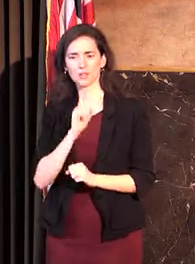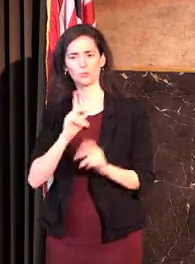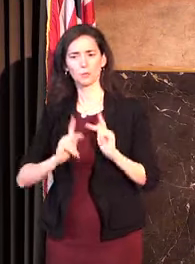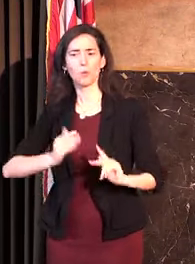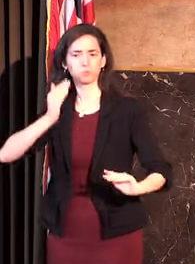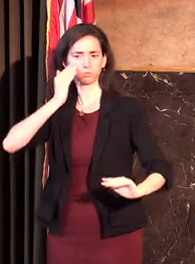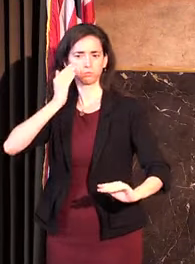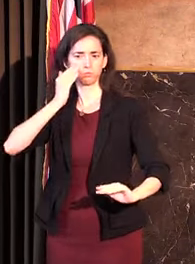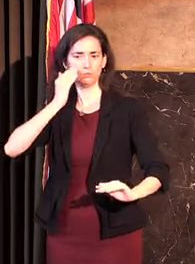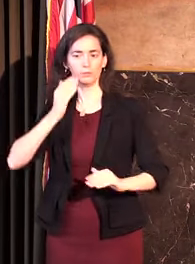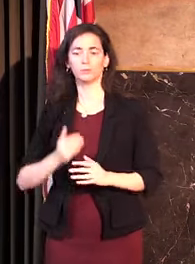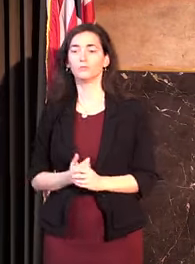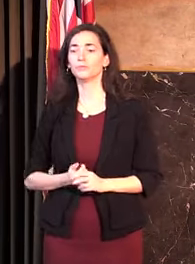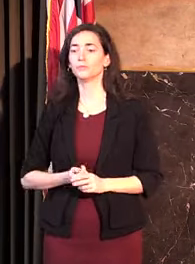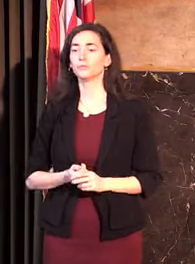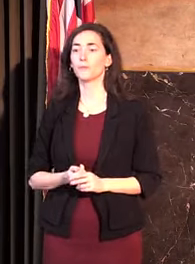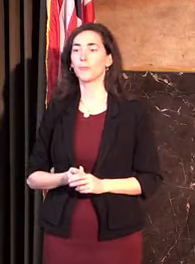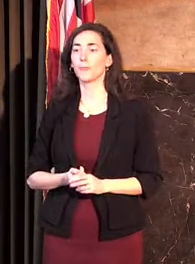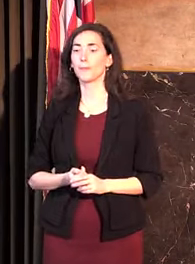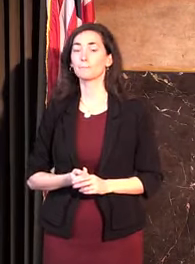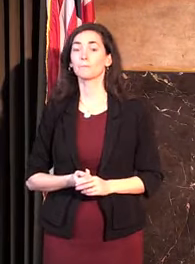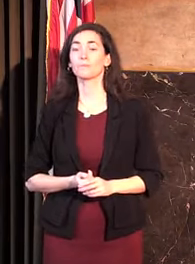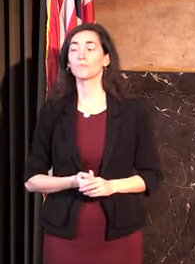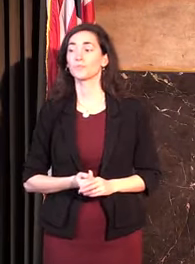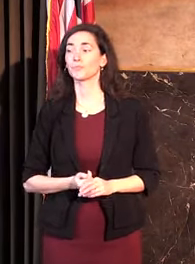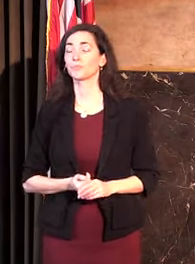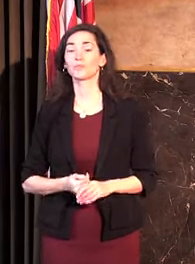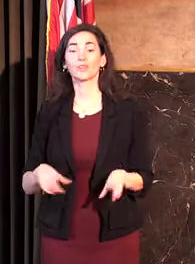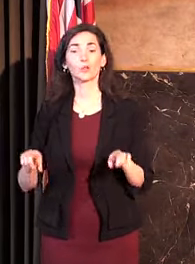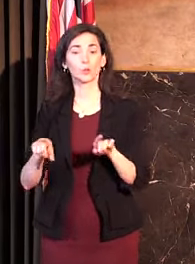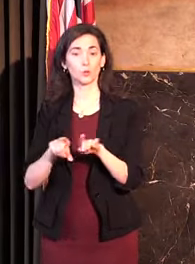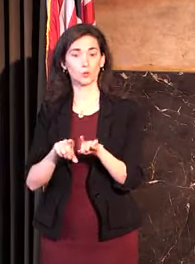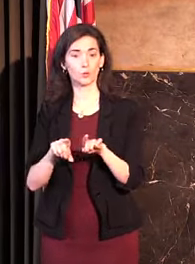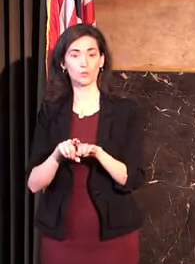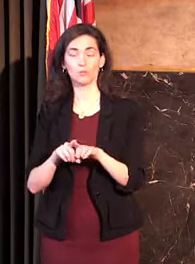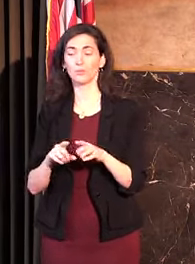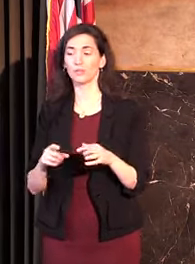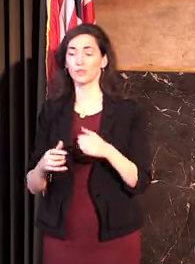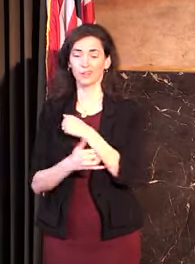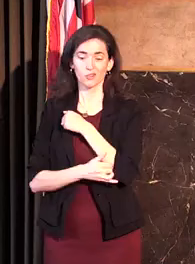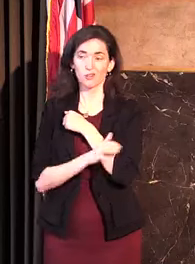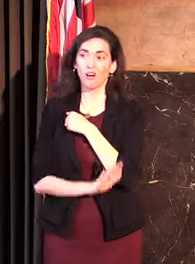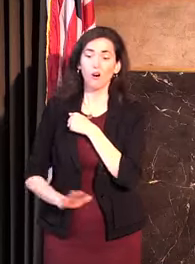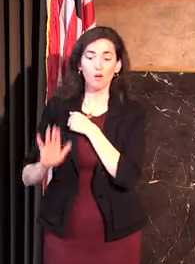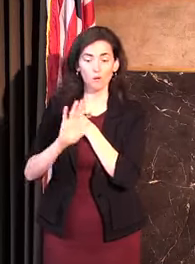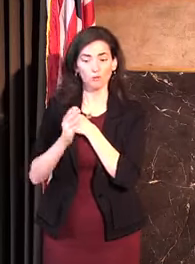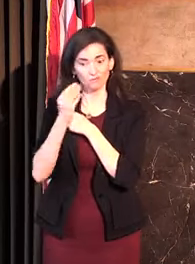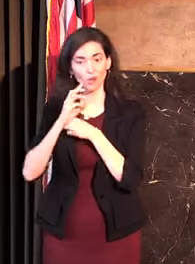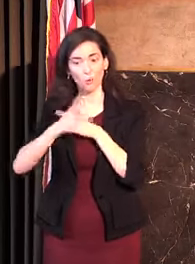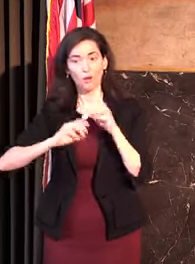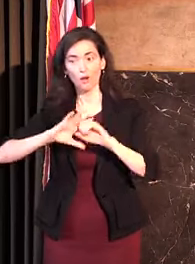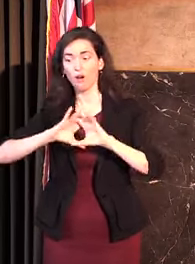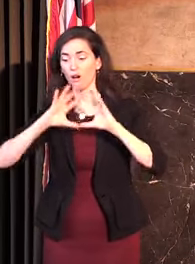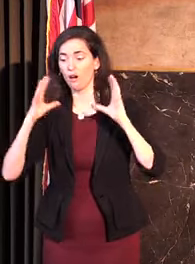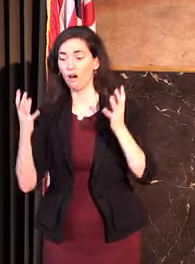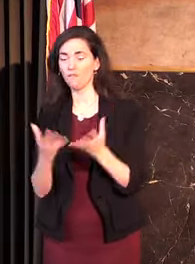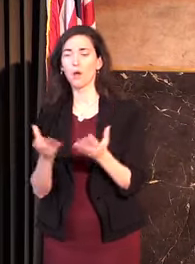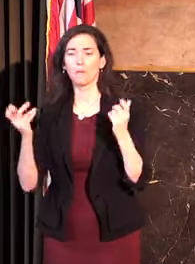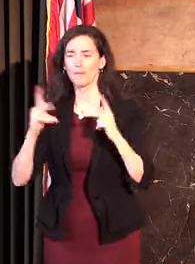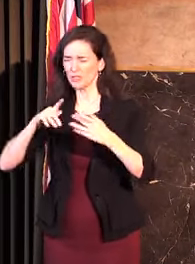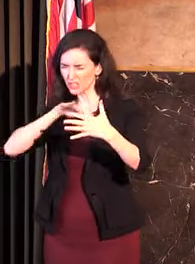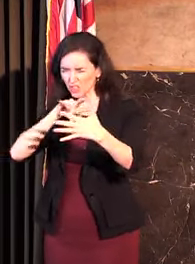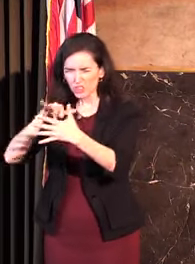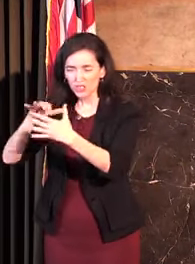It's also fair to say that there's an awful lot of studies going on here in the country and around the world to understand